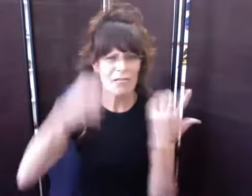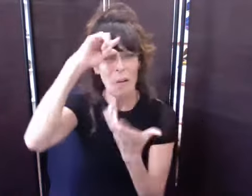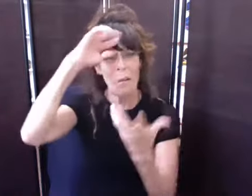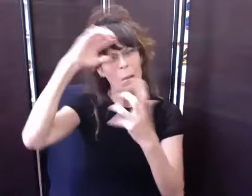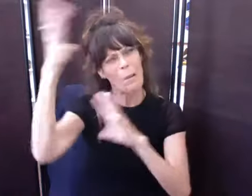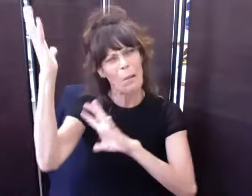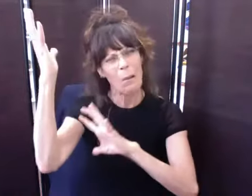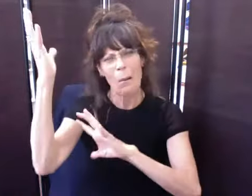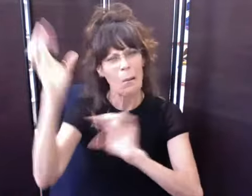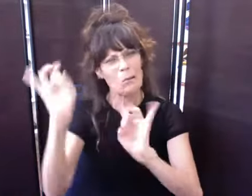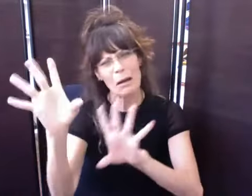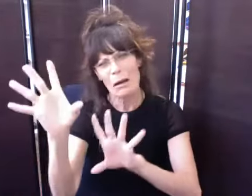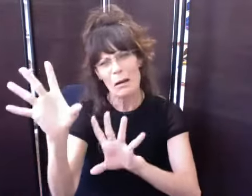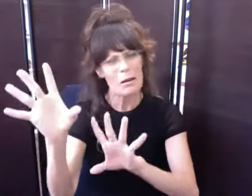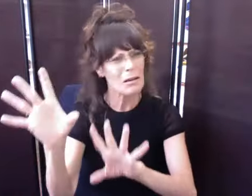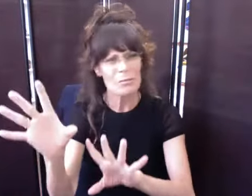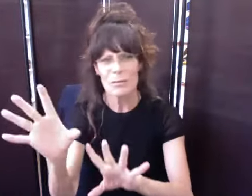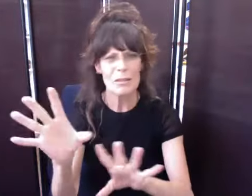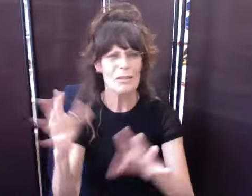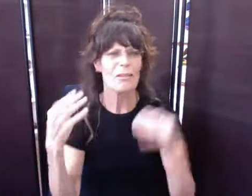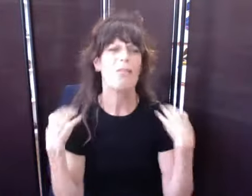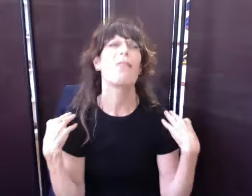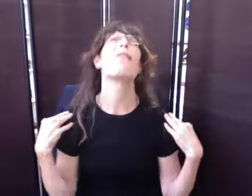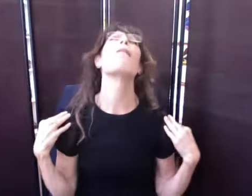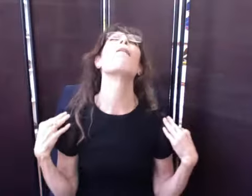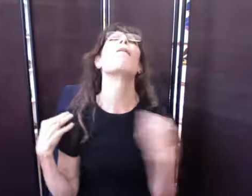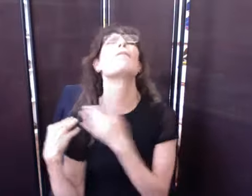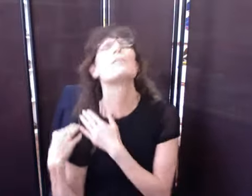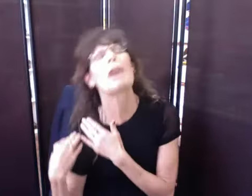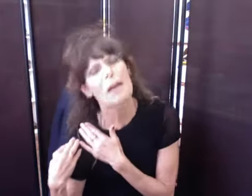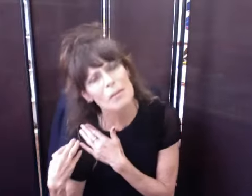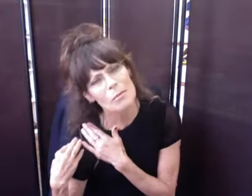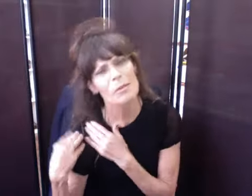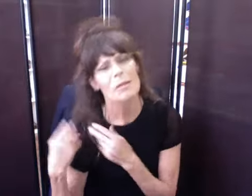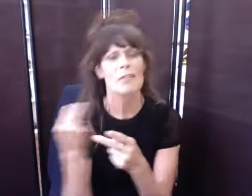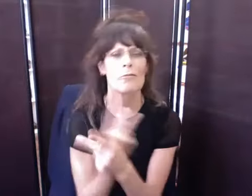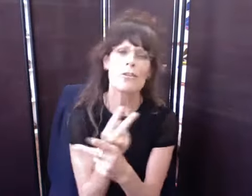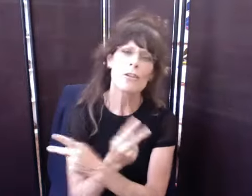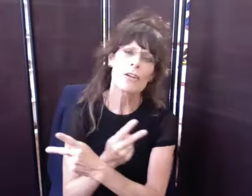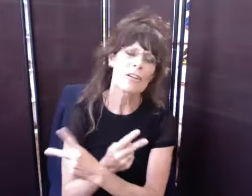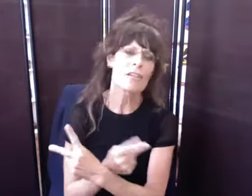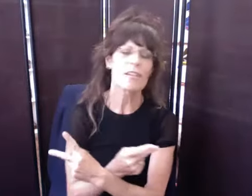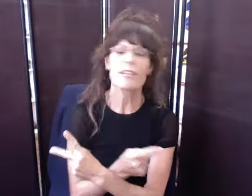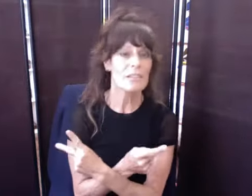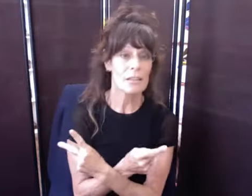and larger. And the weight on my shoulders got heavier and heavier and heavier. See, that's what happens to me